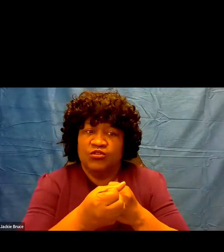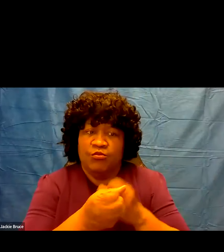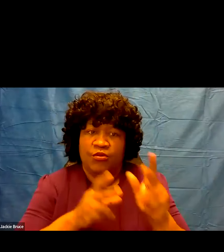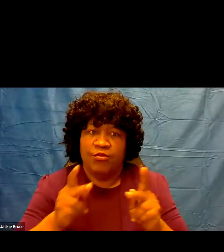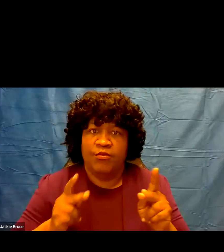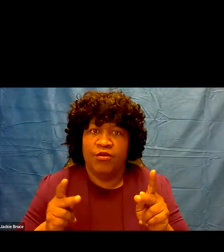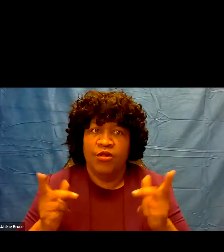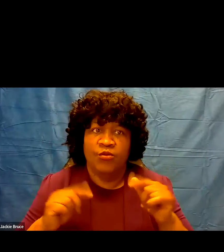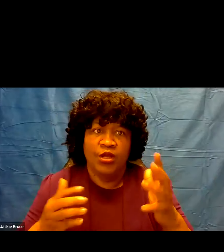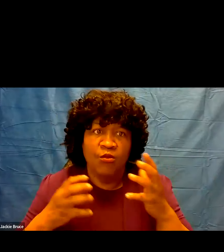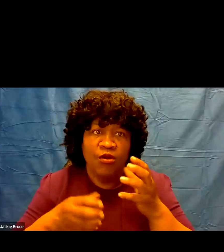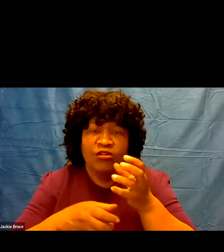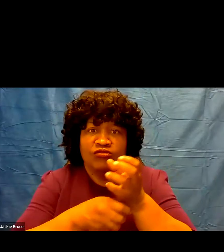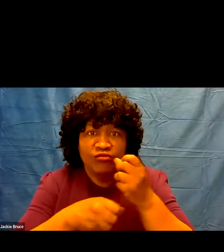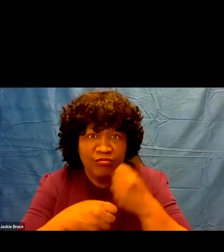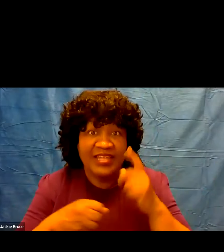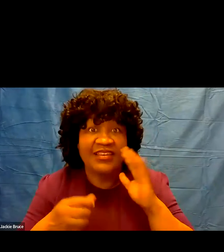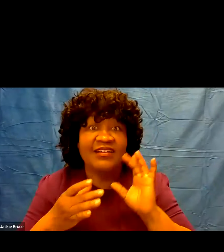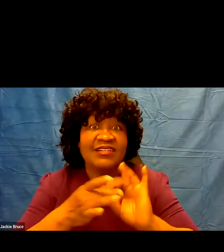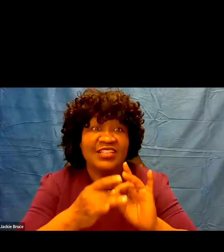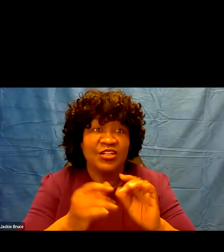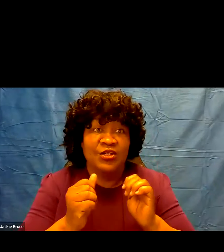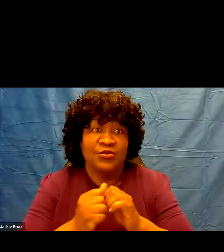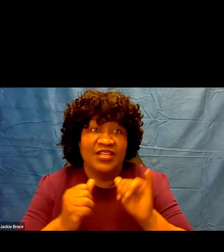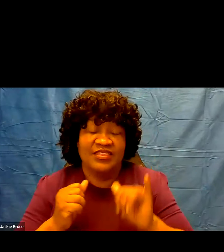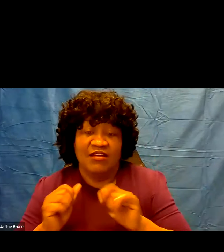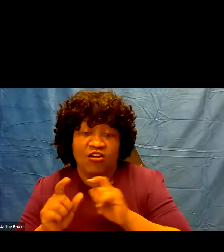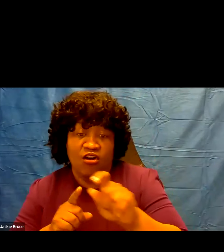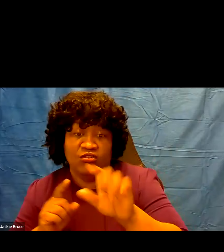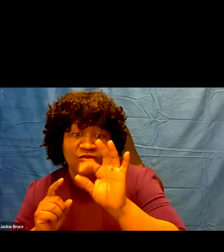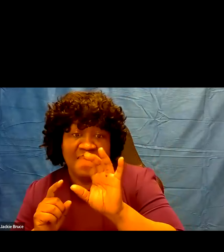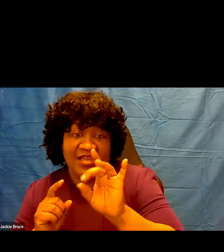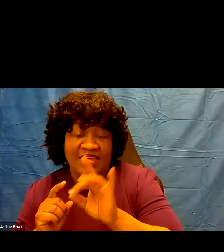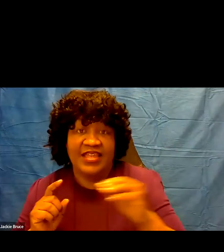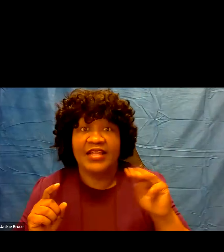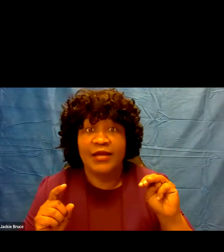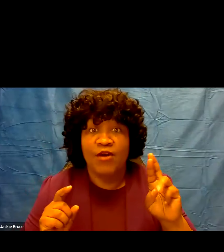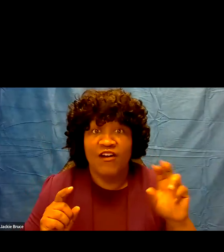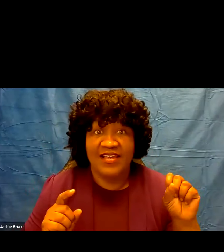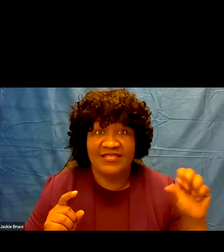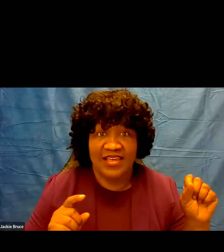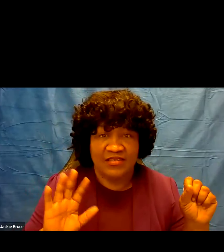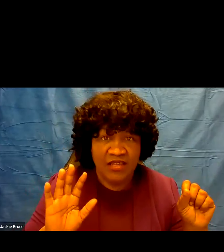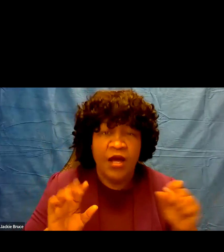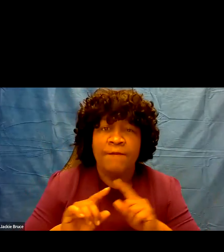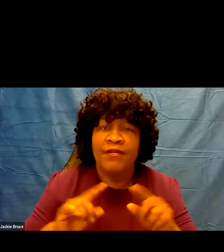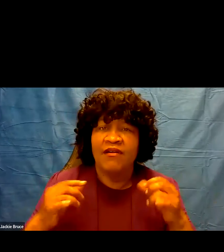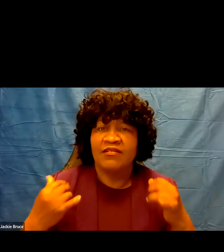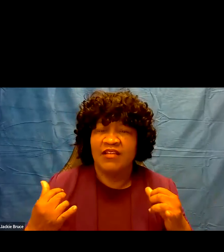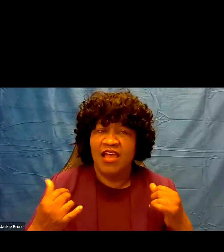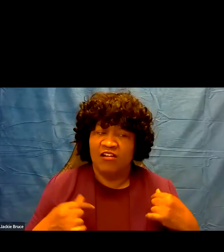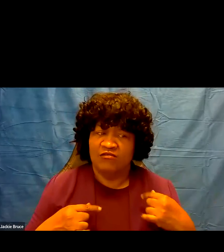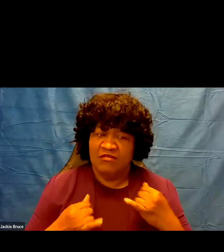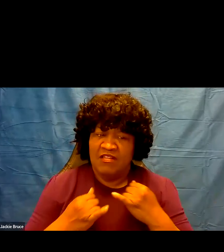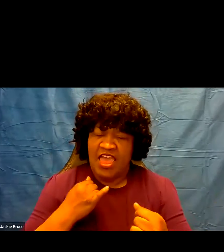making the connection between the call to 988 and MRSS. But I think what I'm looking for in our last few